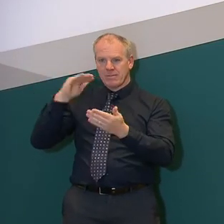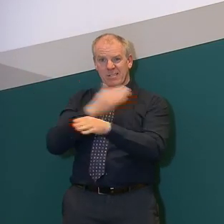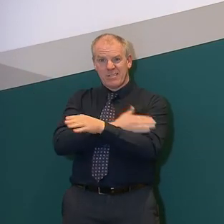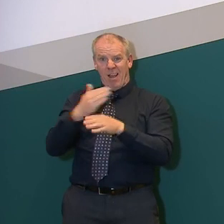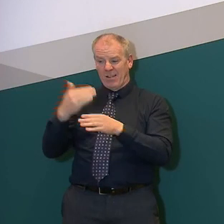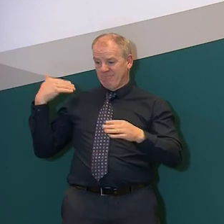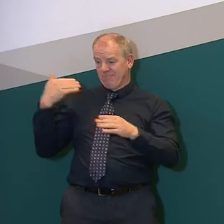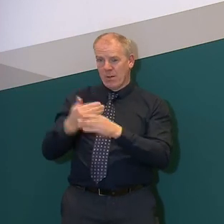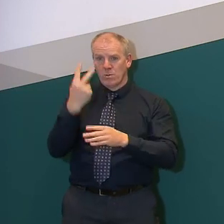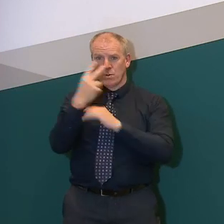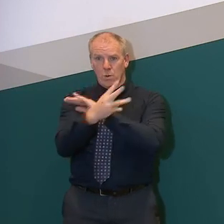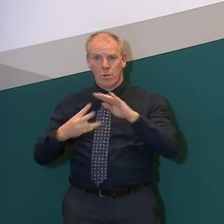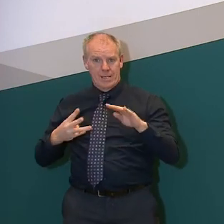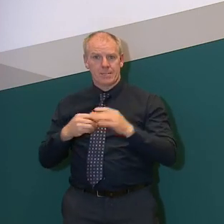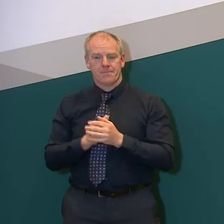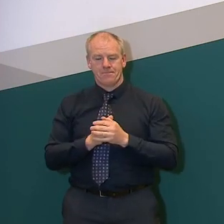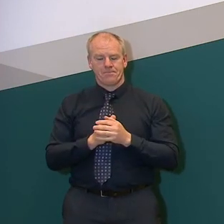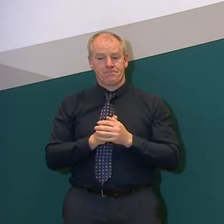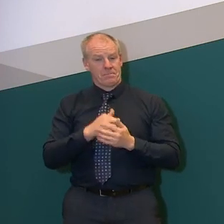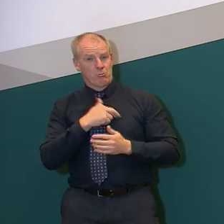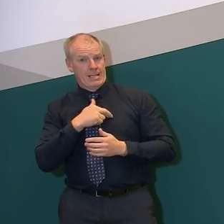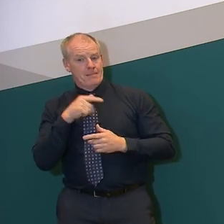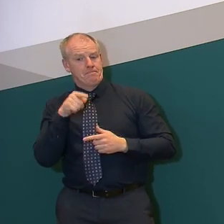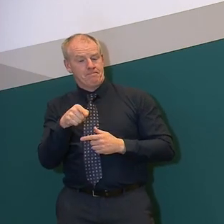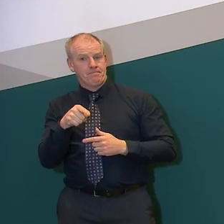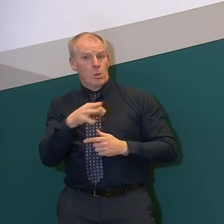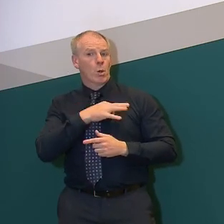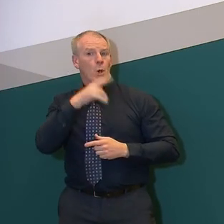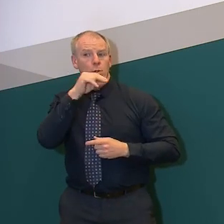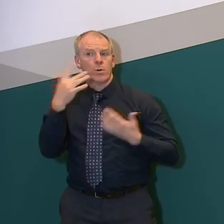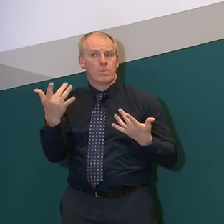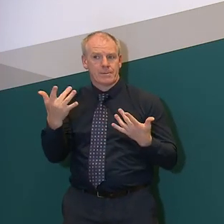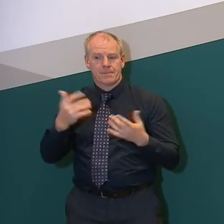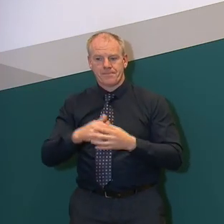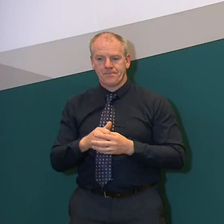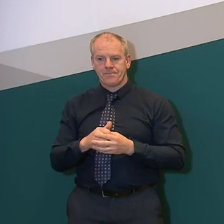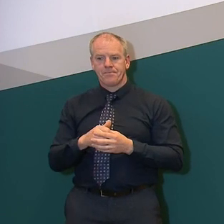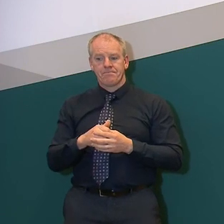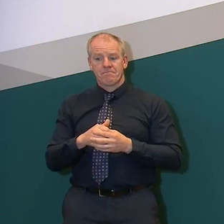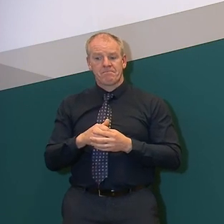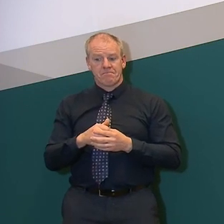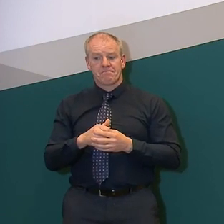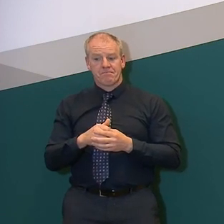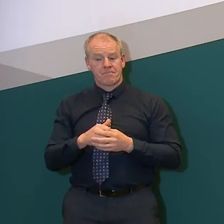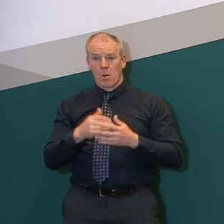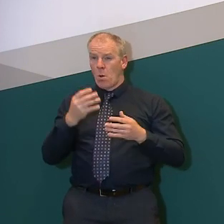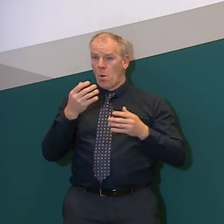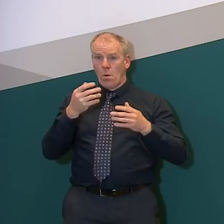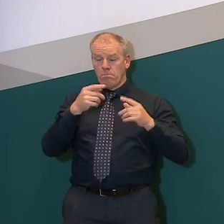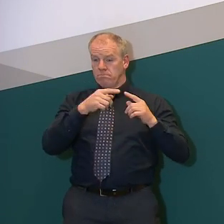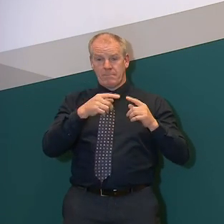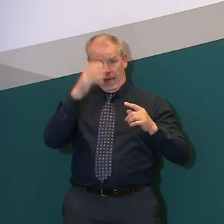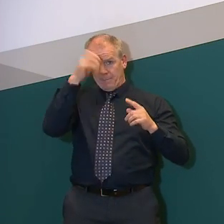2 weeks. And I suppose, in one sense, the good news is that we are far below